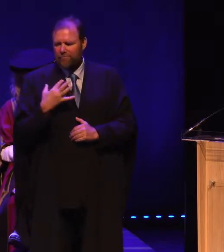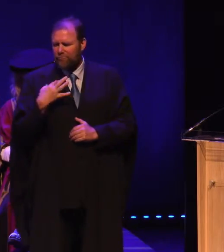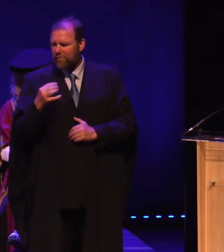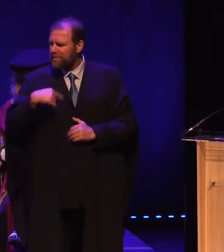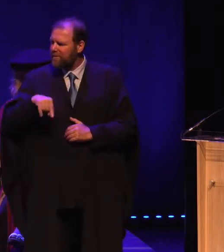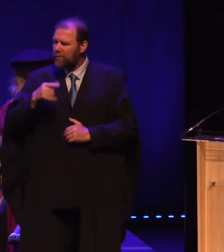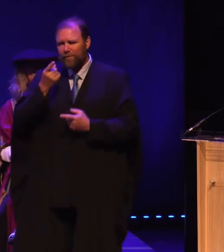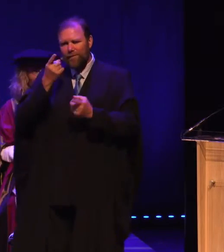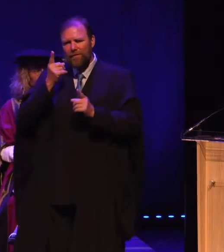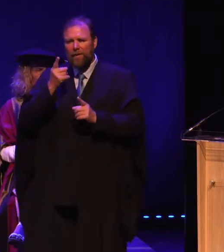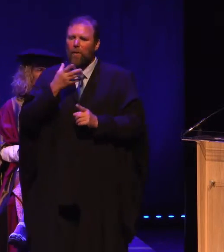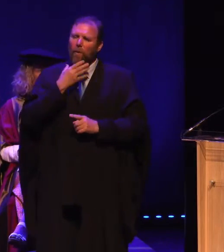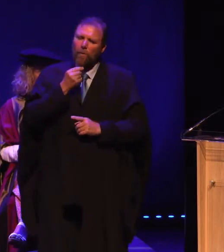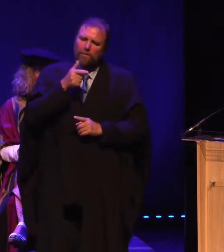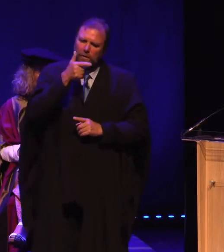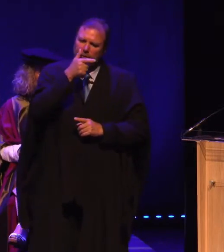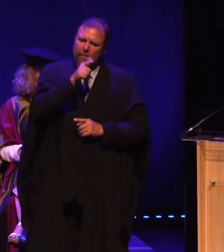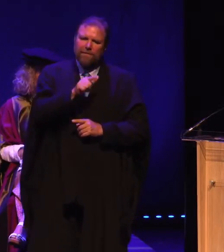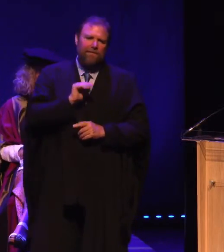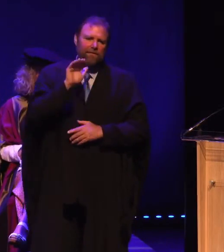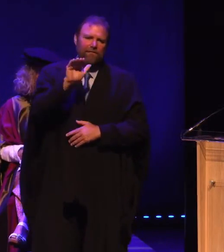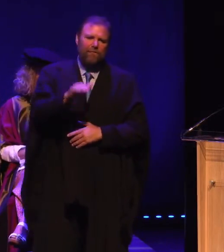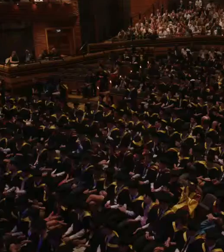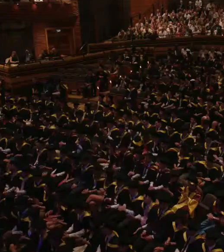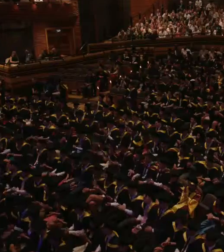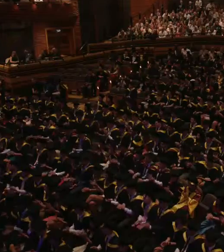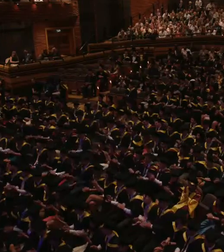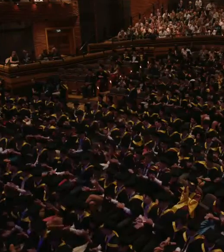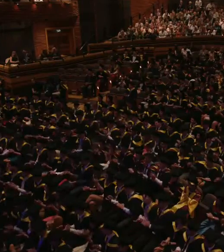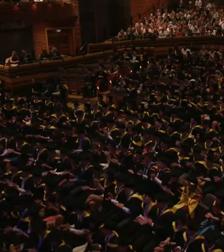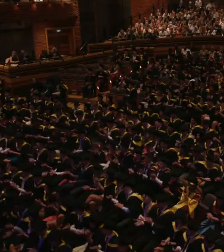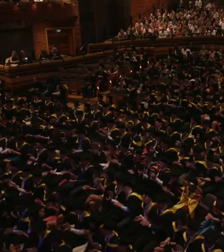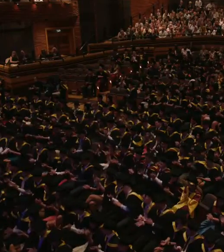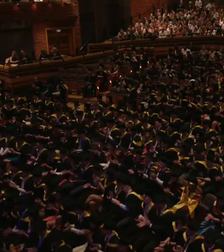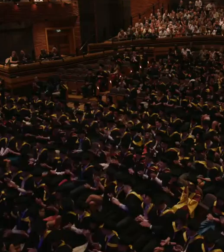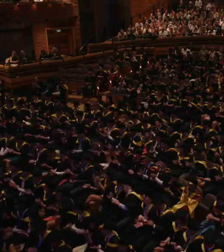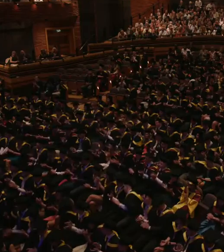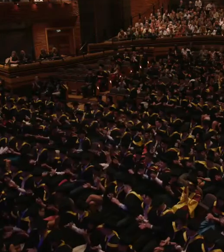I wish you all the very best for the future? Thank you.